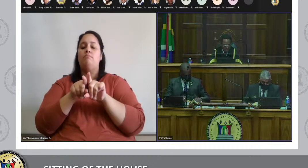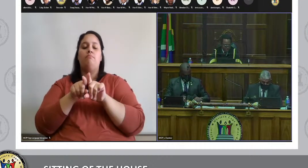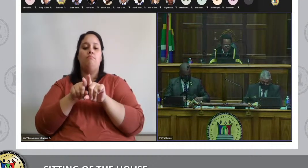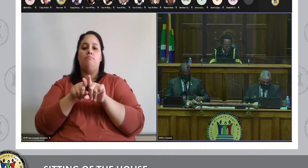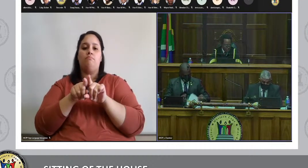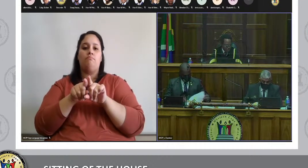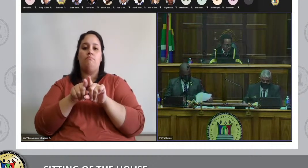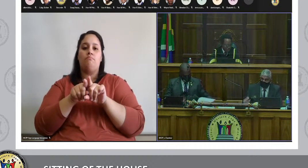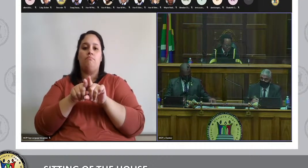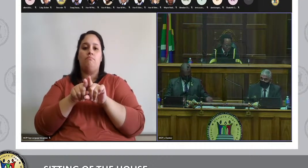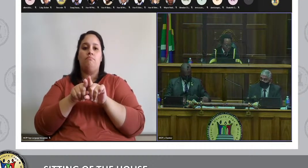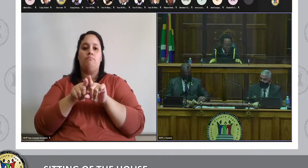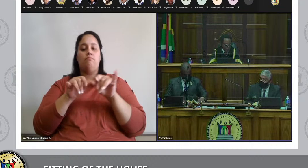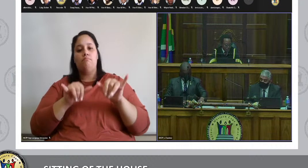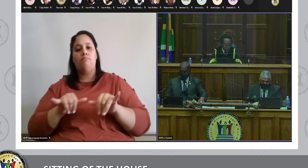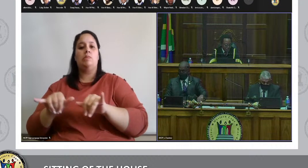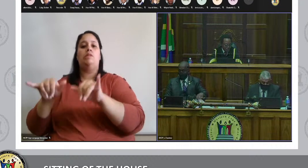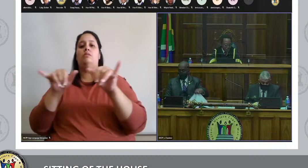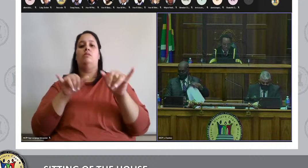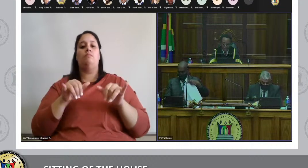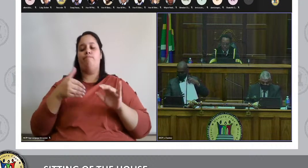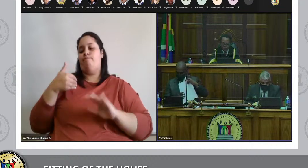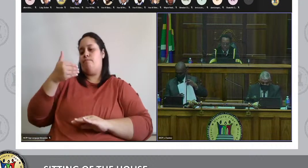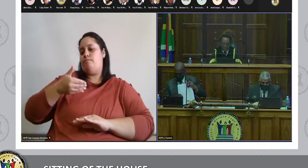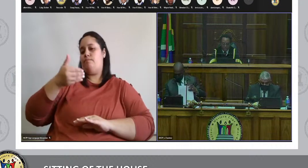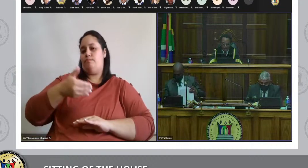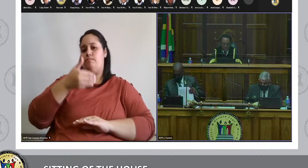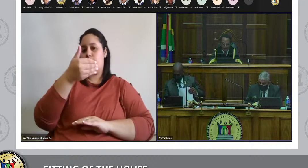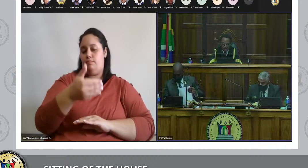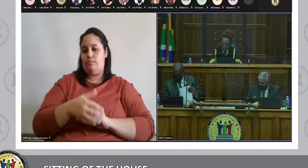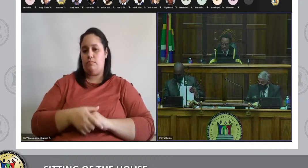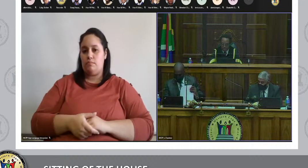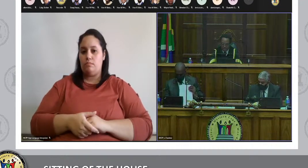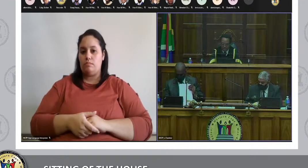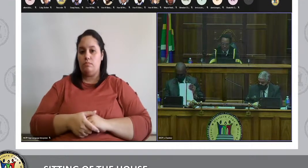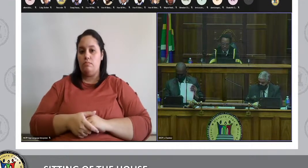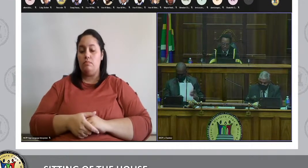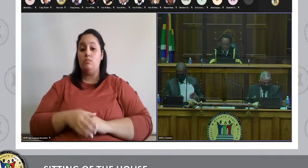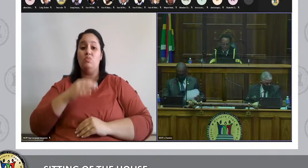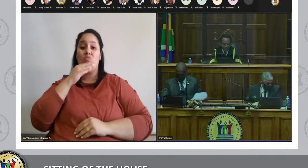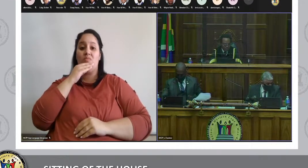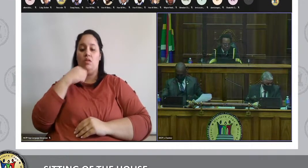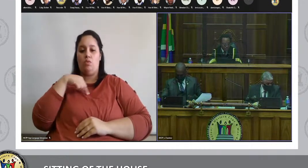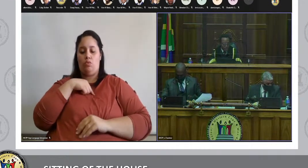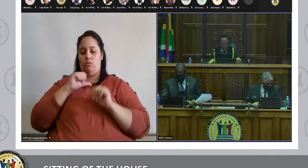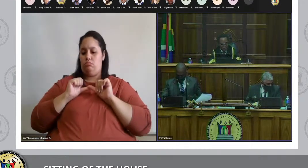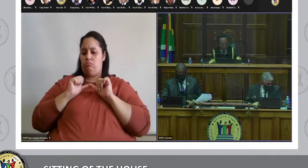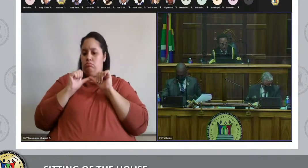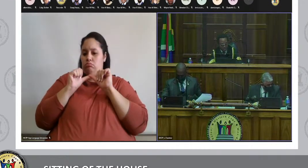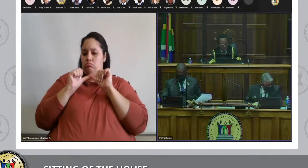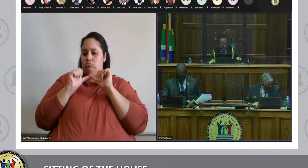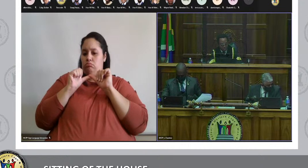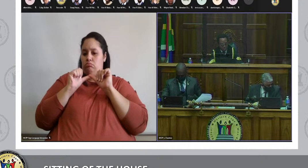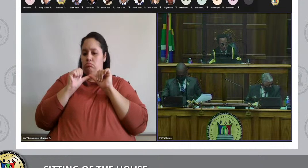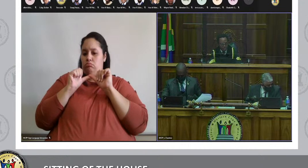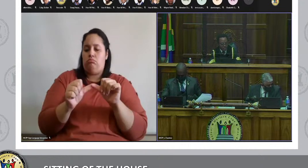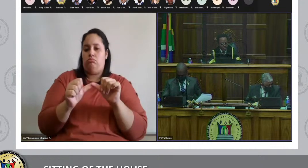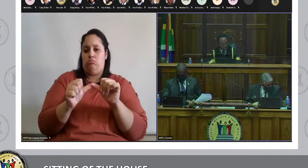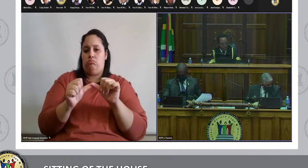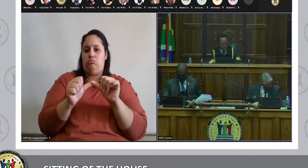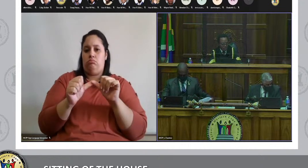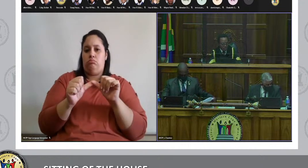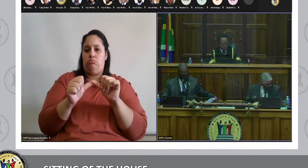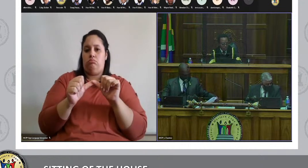are accustomed to. So we just need to make sure that we are consistent with the